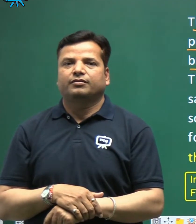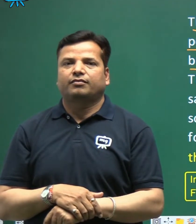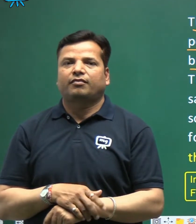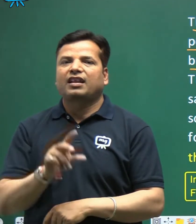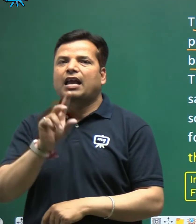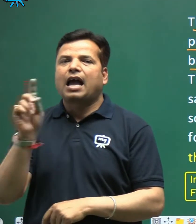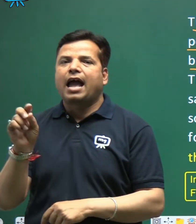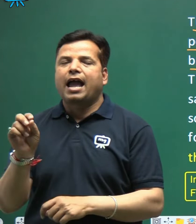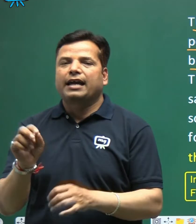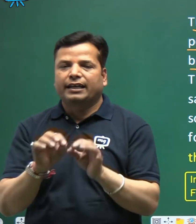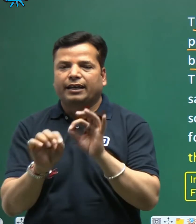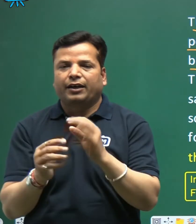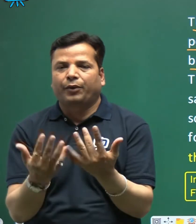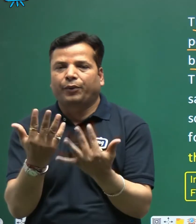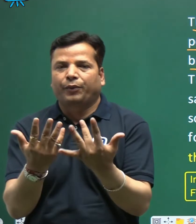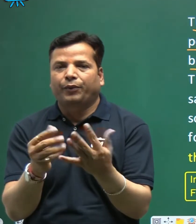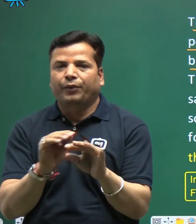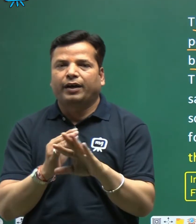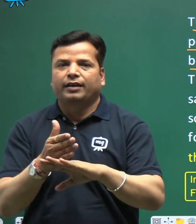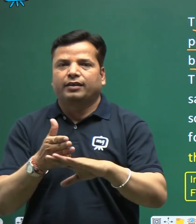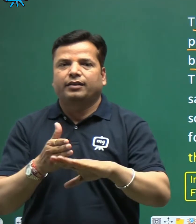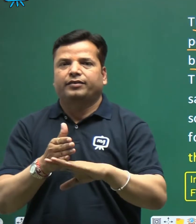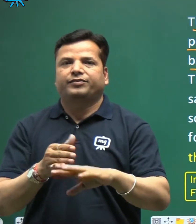and firewood.